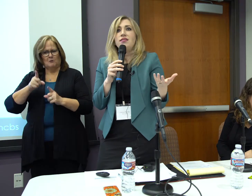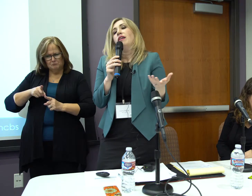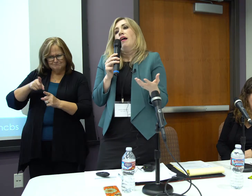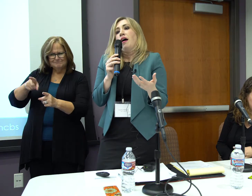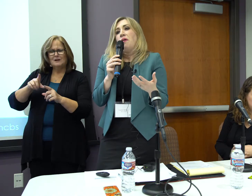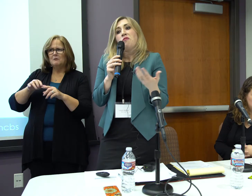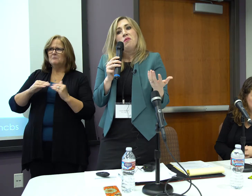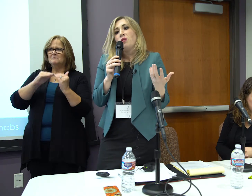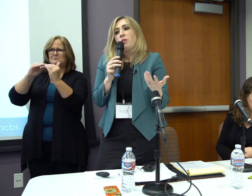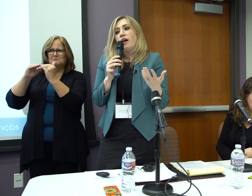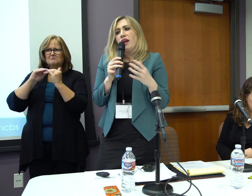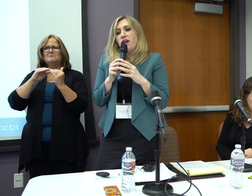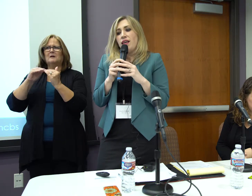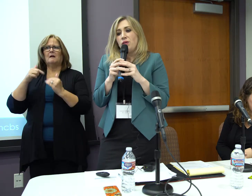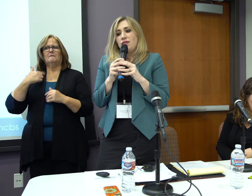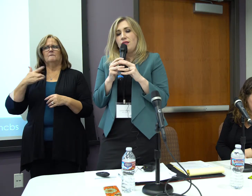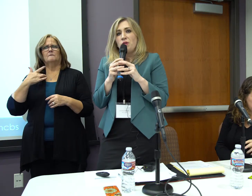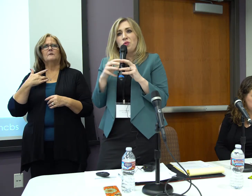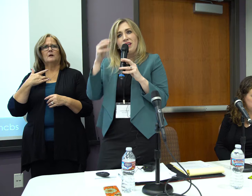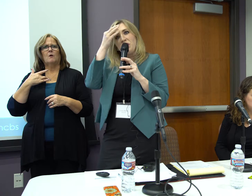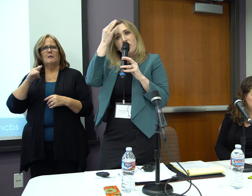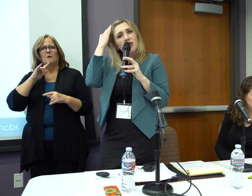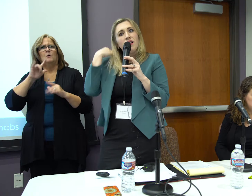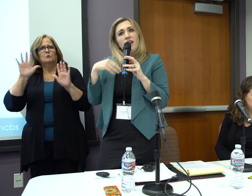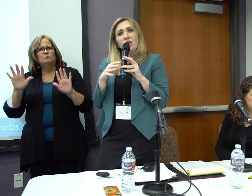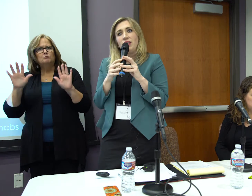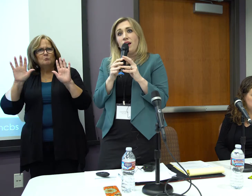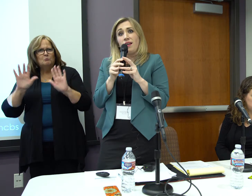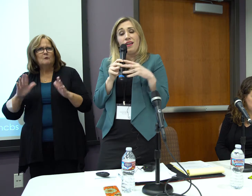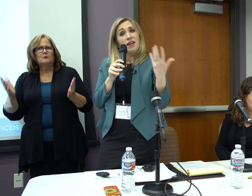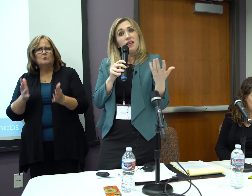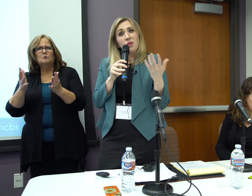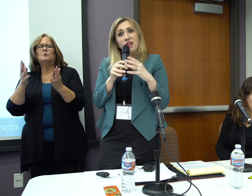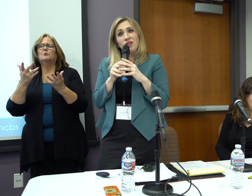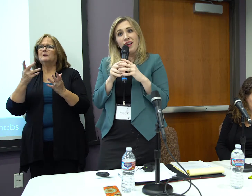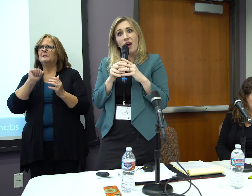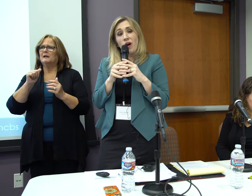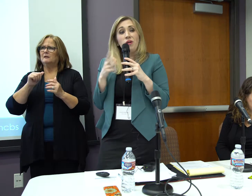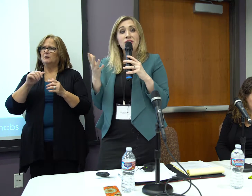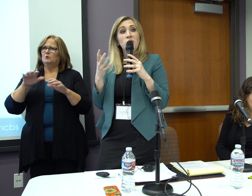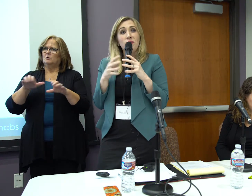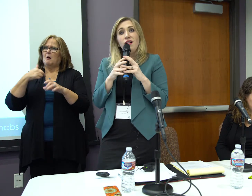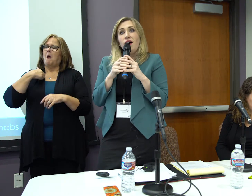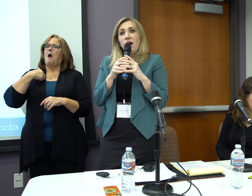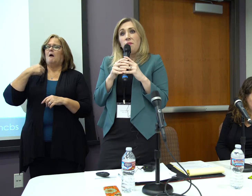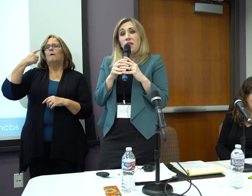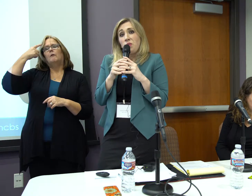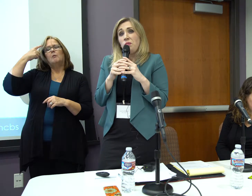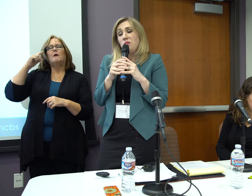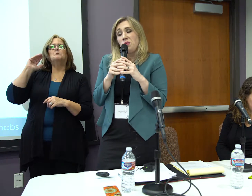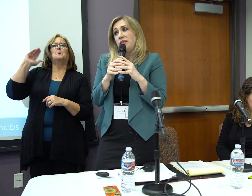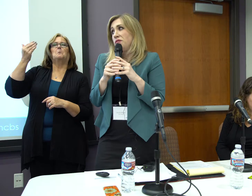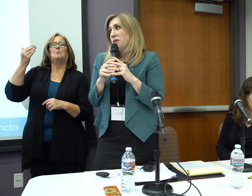anyone else for the most part. And I thought that was really encouraging, that it could be done in a location like that, where I would have assumed